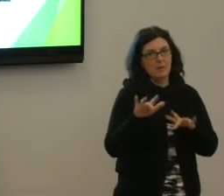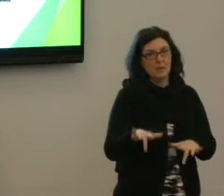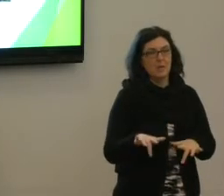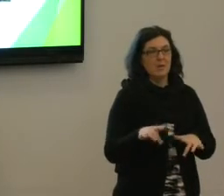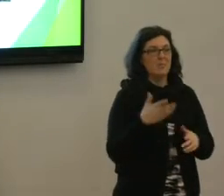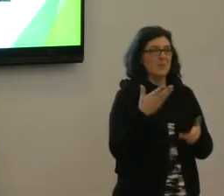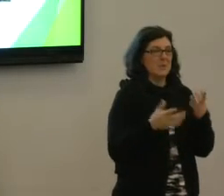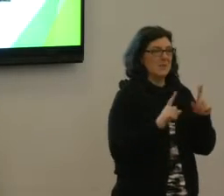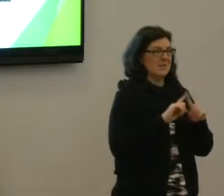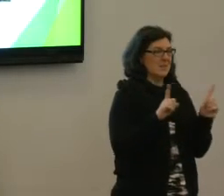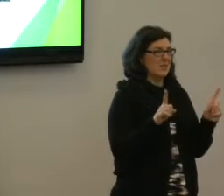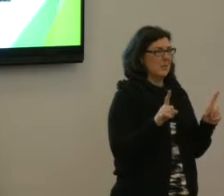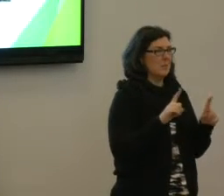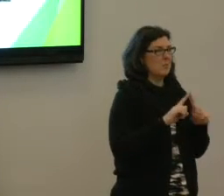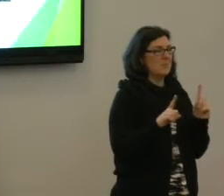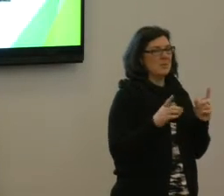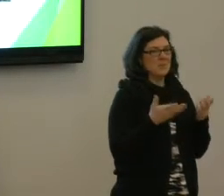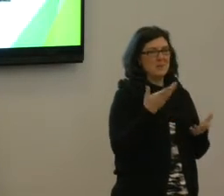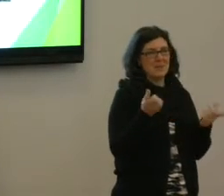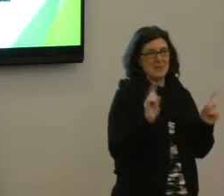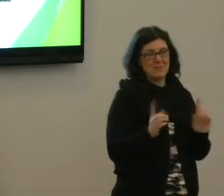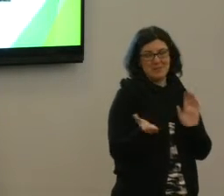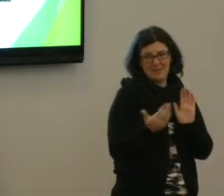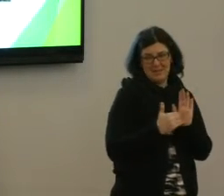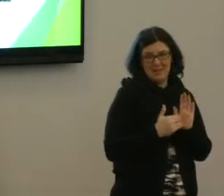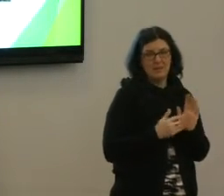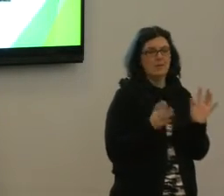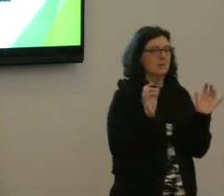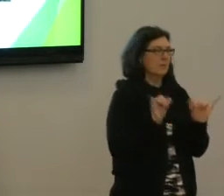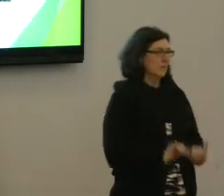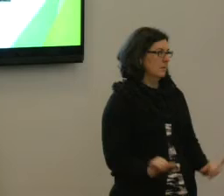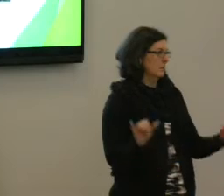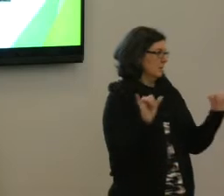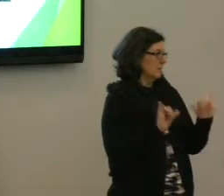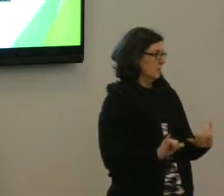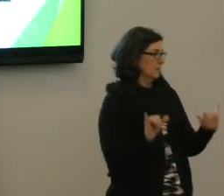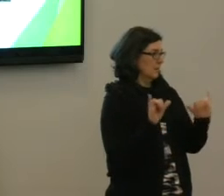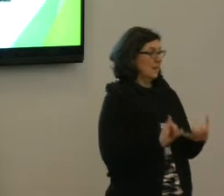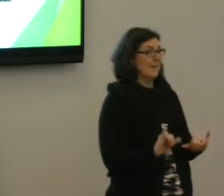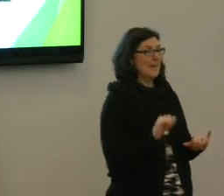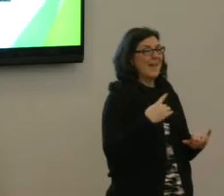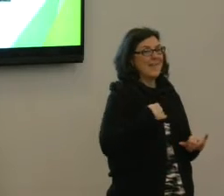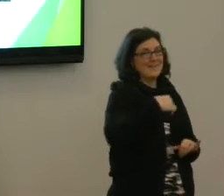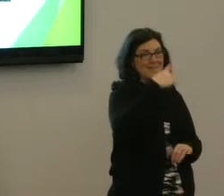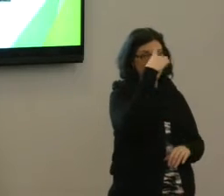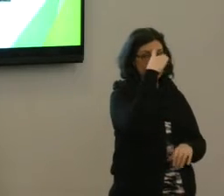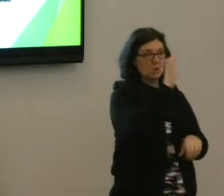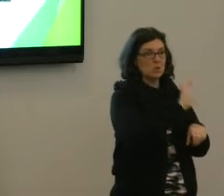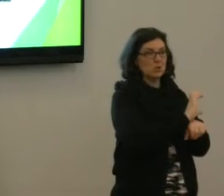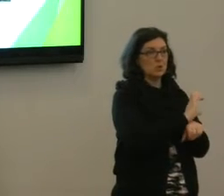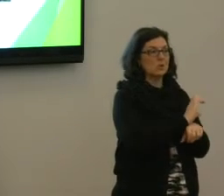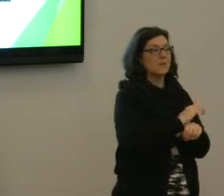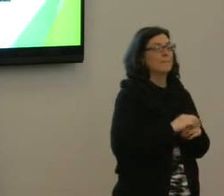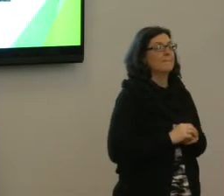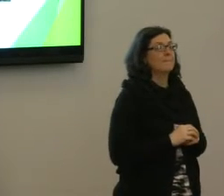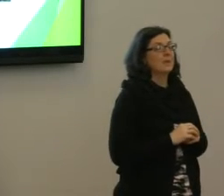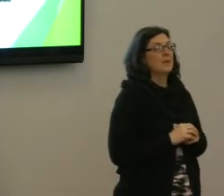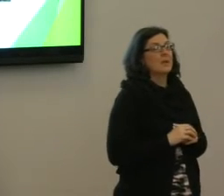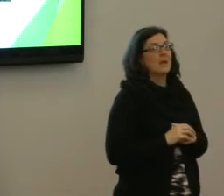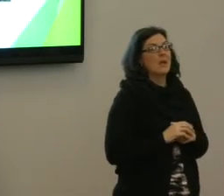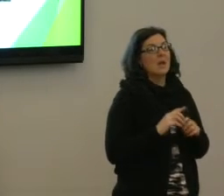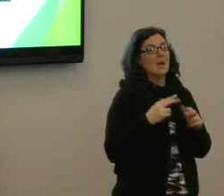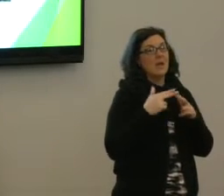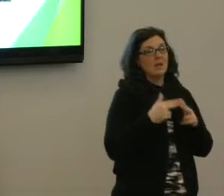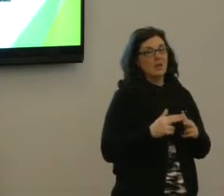get a bit different, but it may happen again. And after a while, what happens in the church, I think, is what's called the natural, I call it the pity